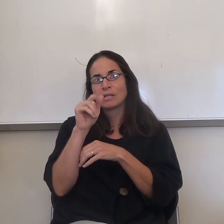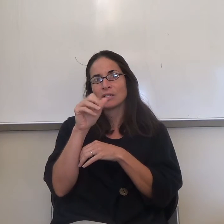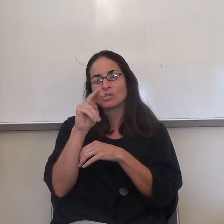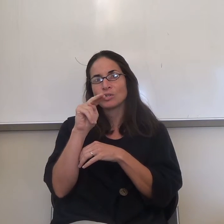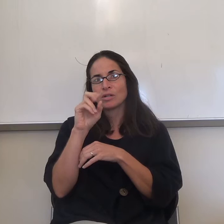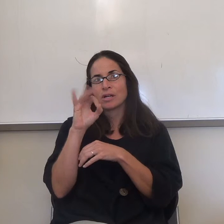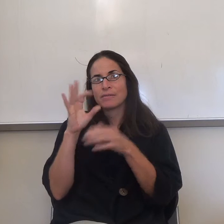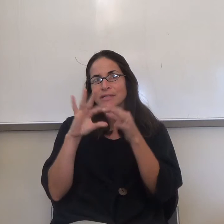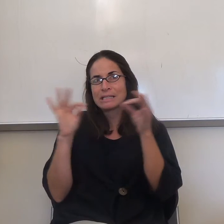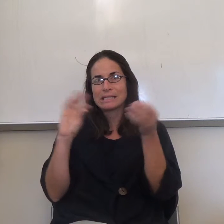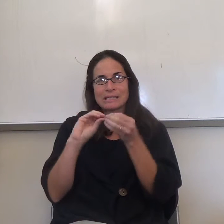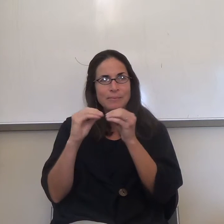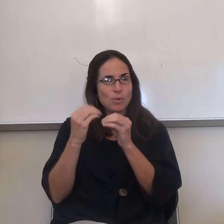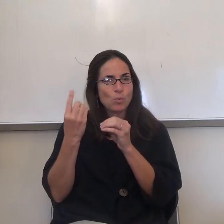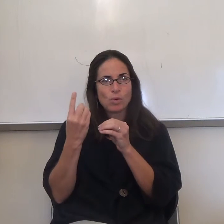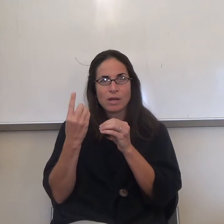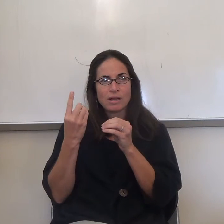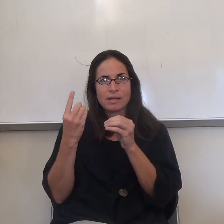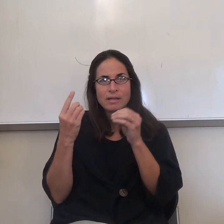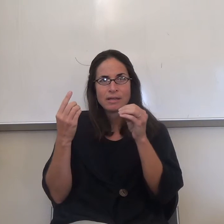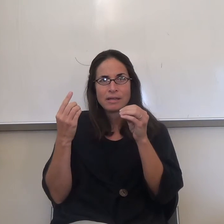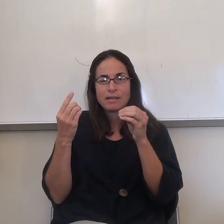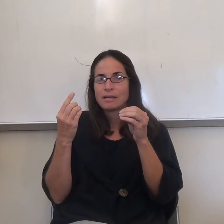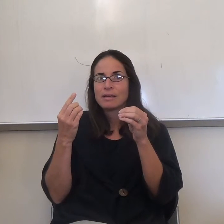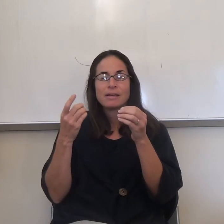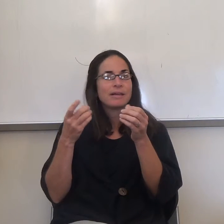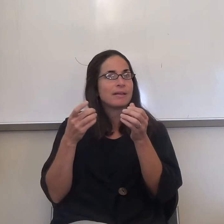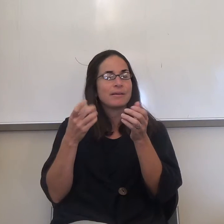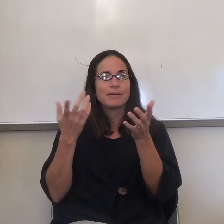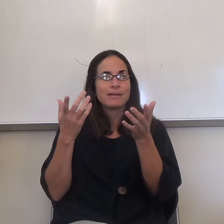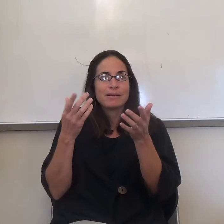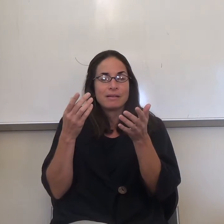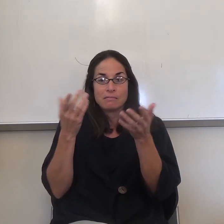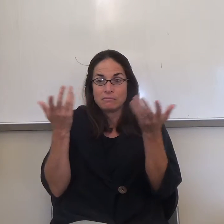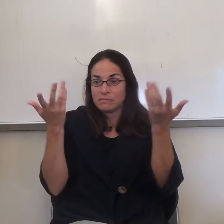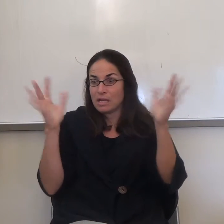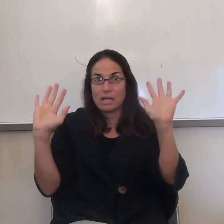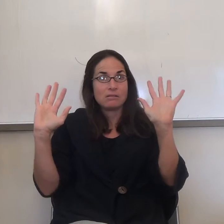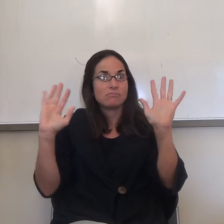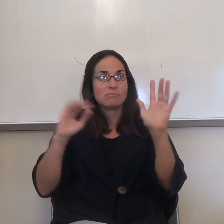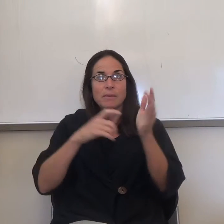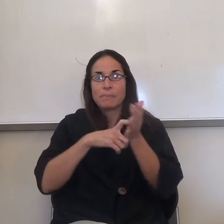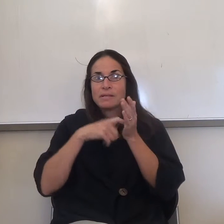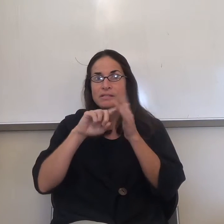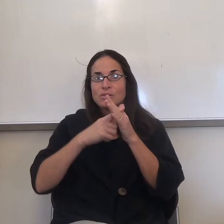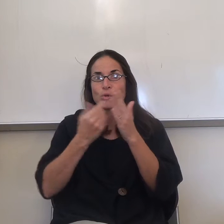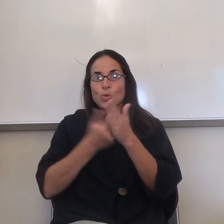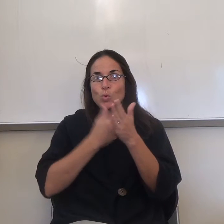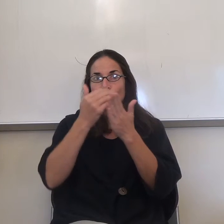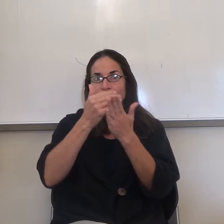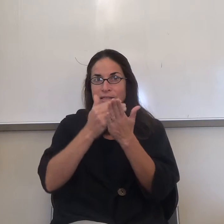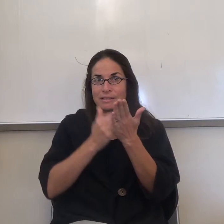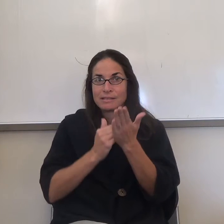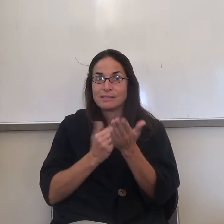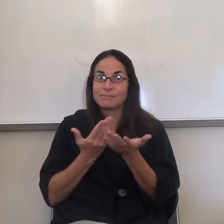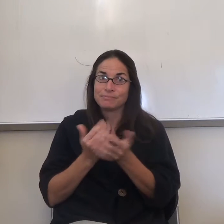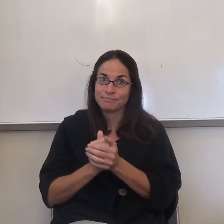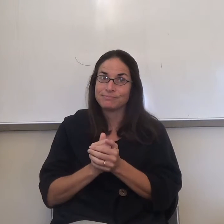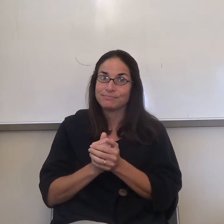okay? But then you've got to start another list, okay? So if we look at the sentence with the reversal transition,